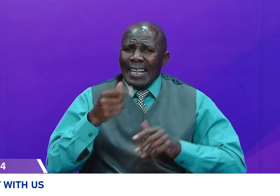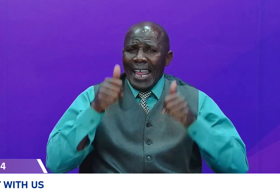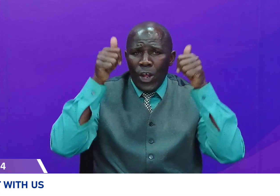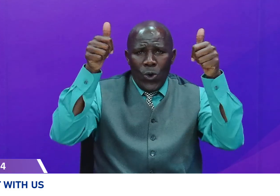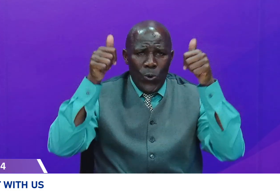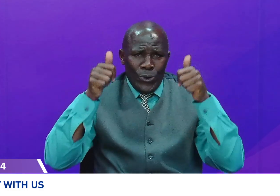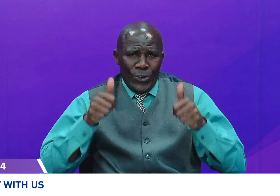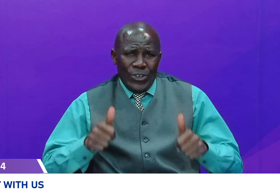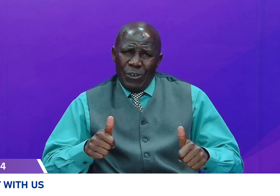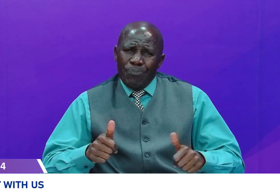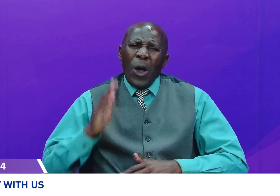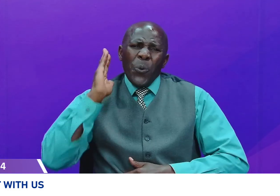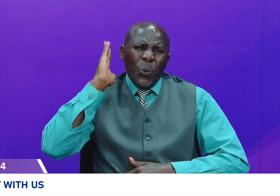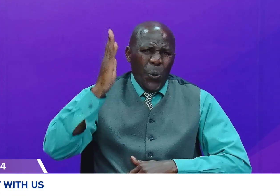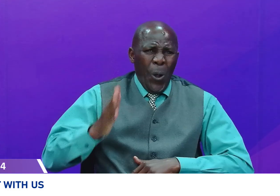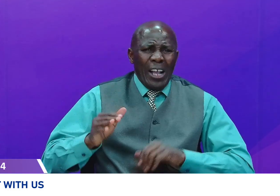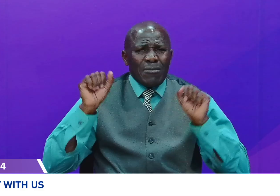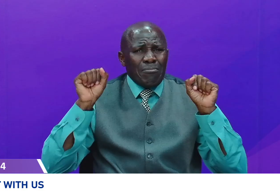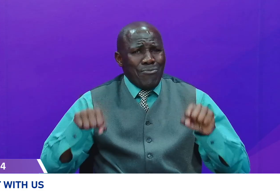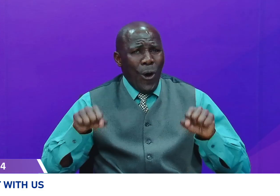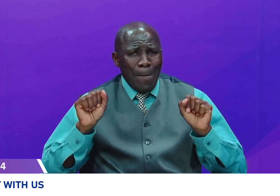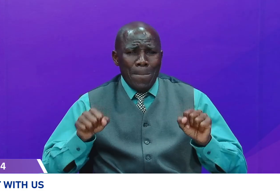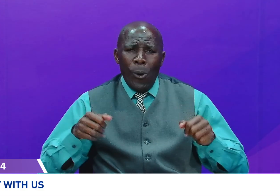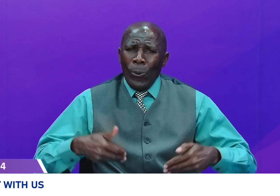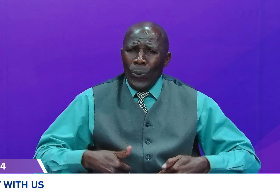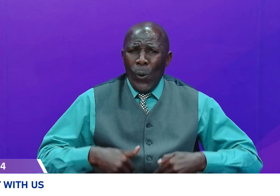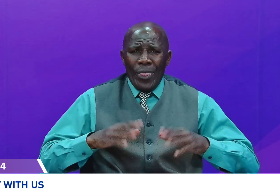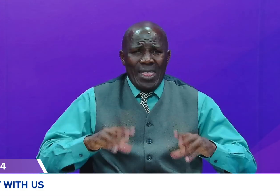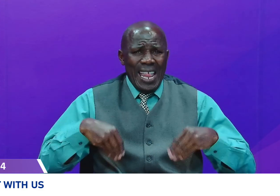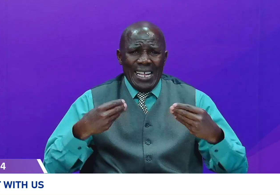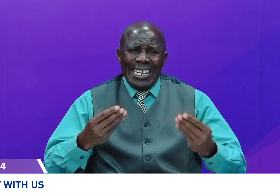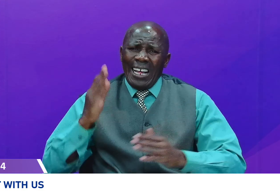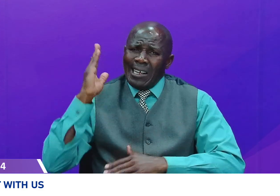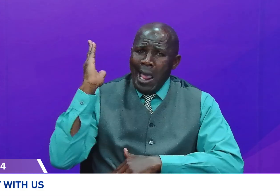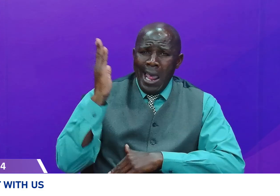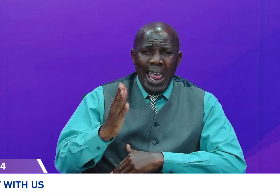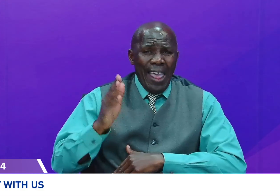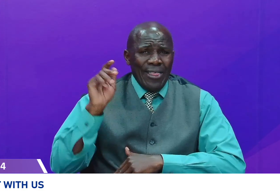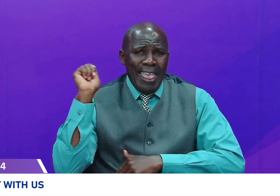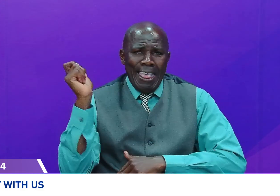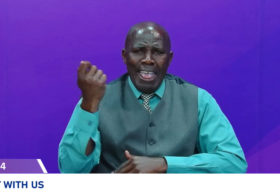expanded intake will focus on training in key areas such as agriculture,